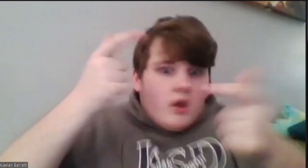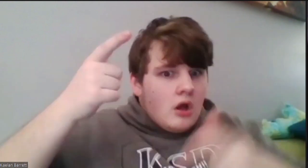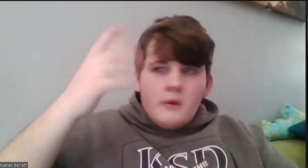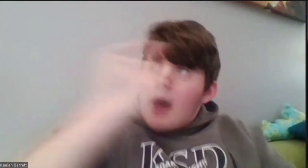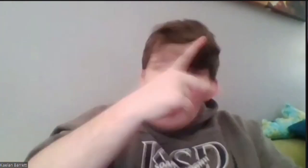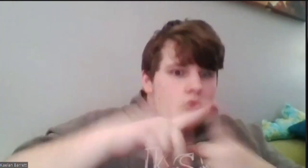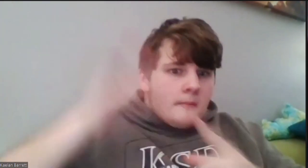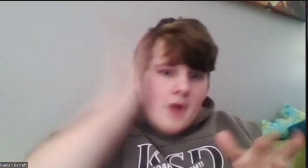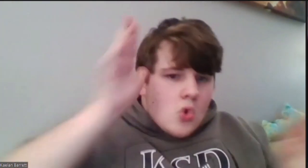And so they sit down.